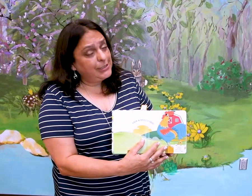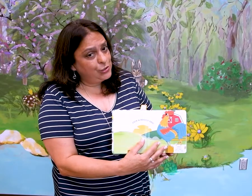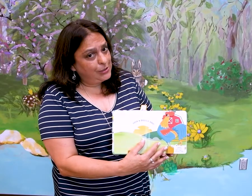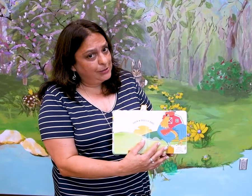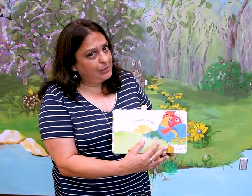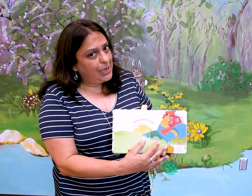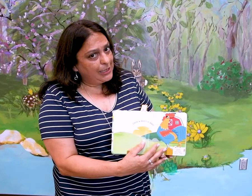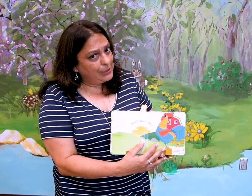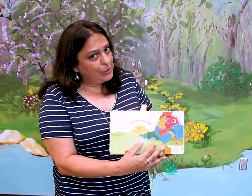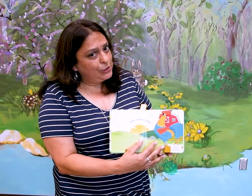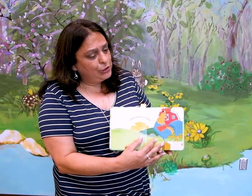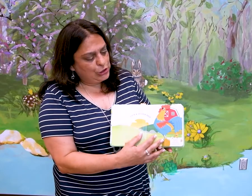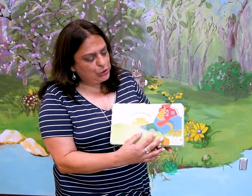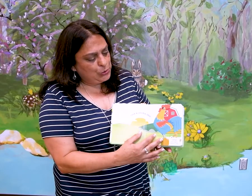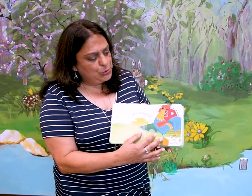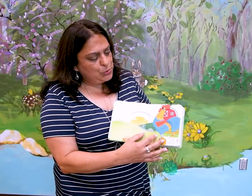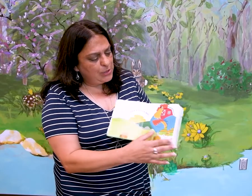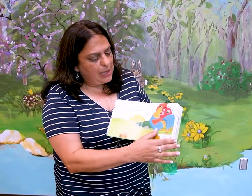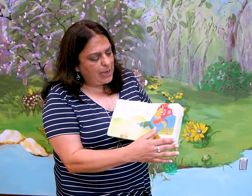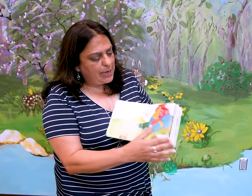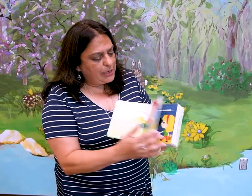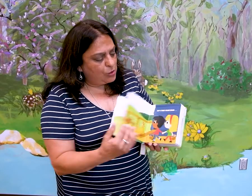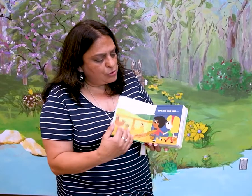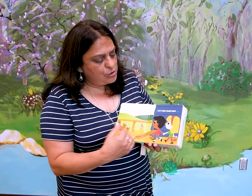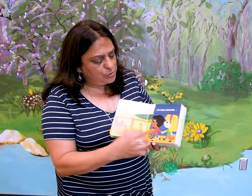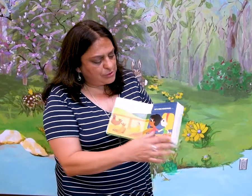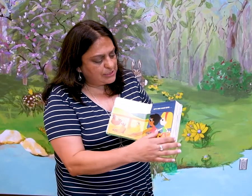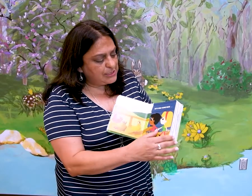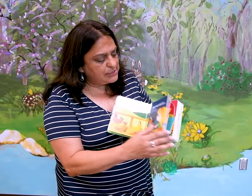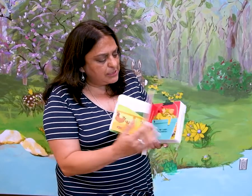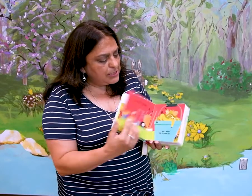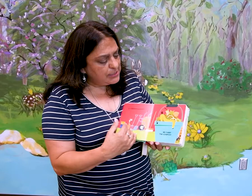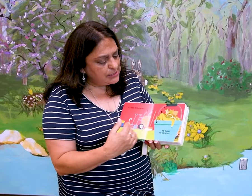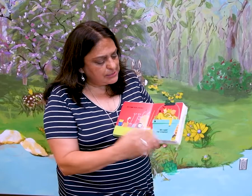traditional cock-a-doodle-doo, and it goes through seasons,